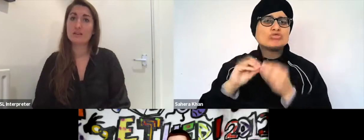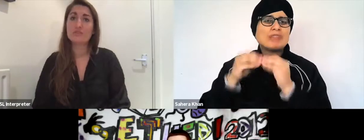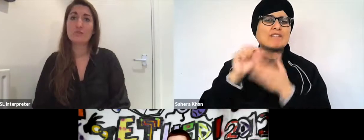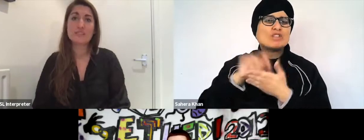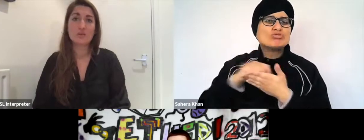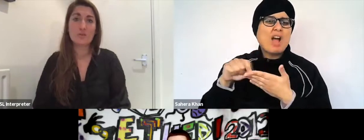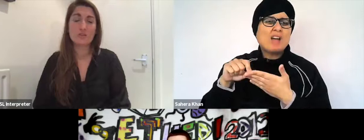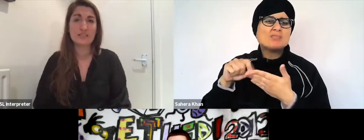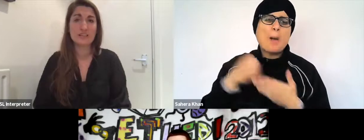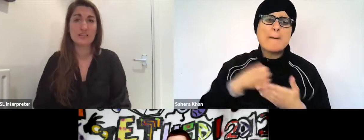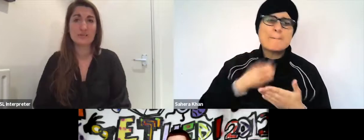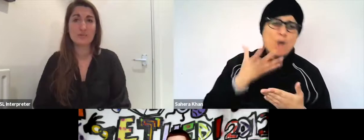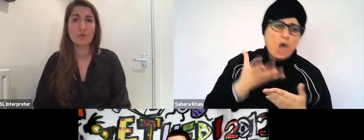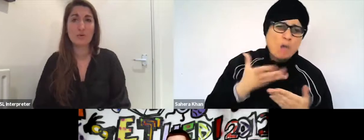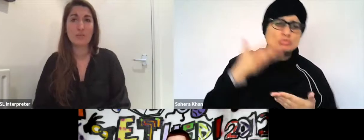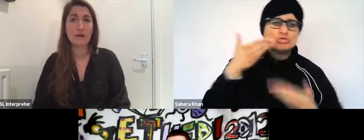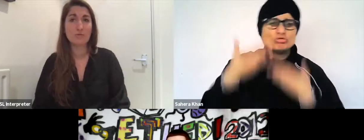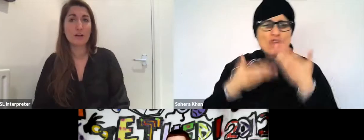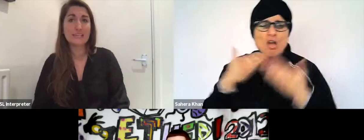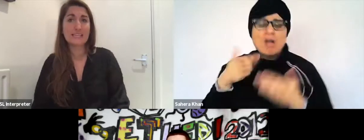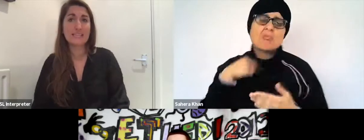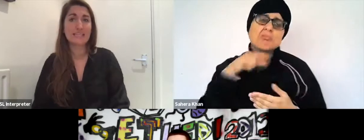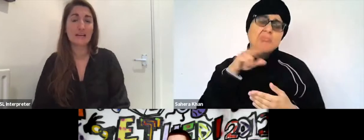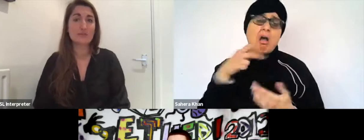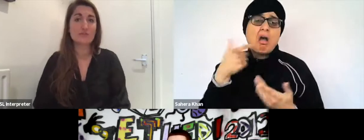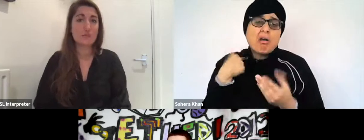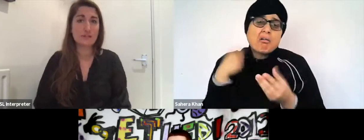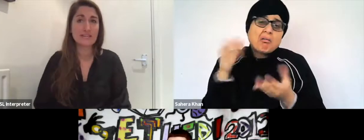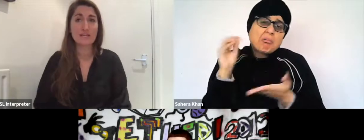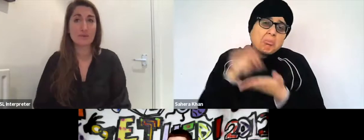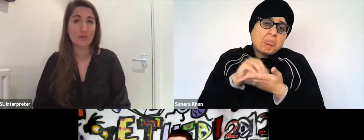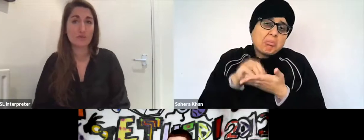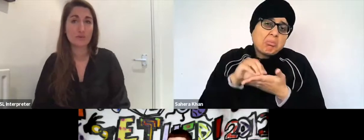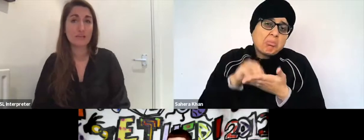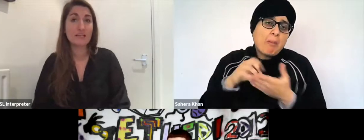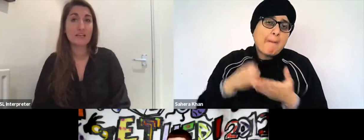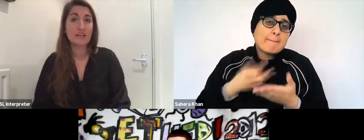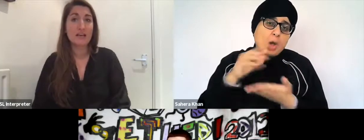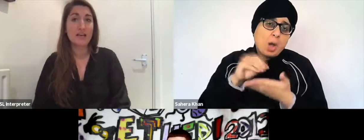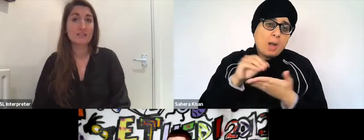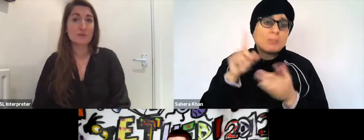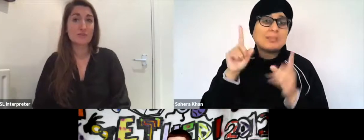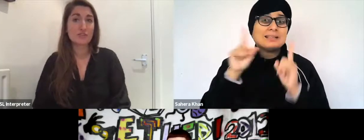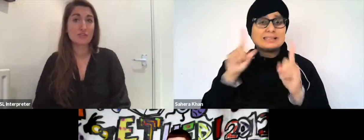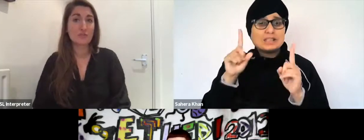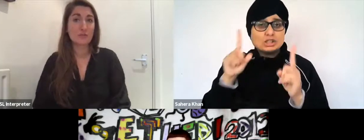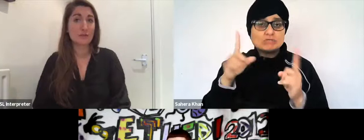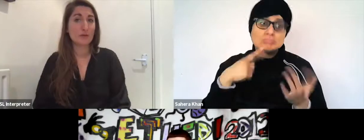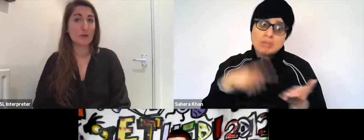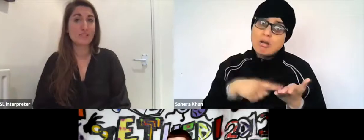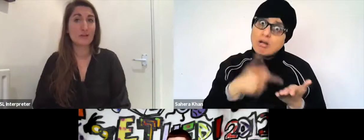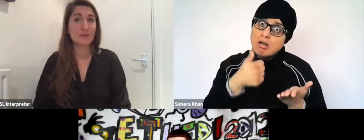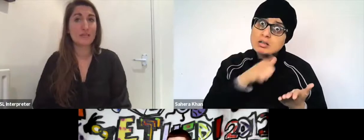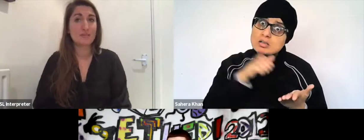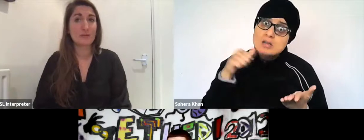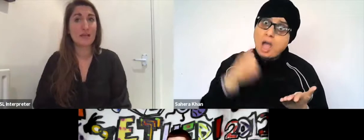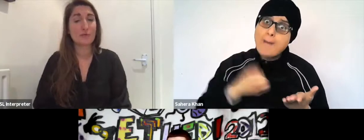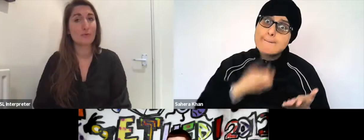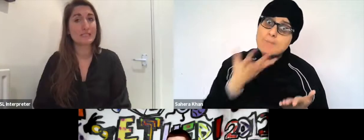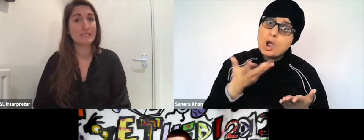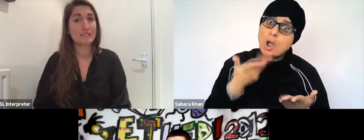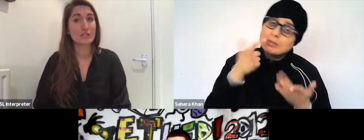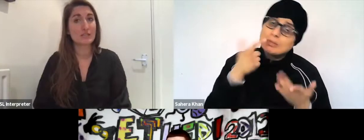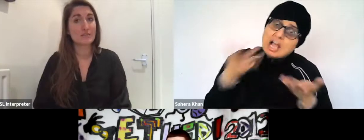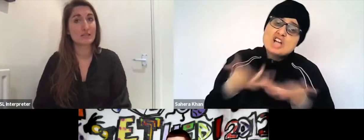I joined a course to learn some more about writing and storytelling and poetry. And so I was just sort of putting poems down on a piece of paper,